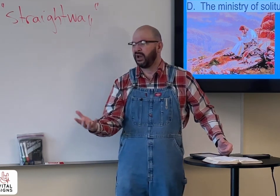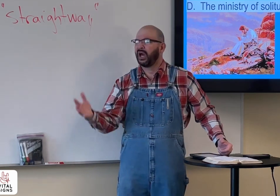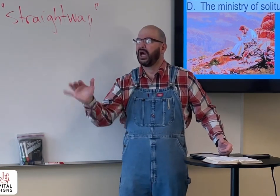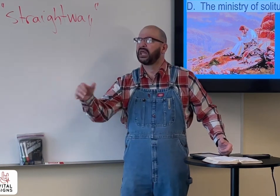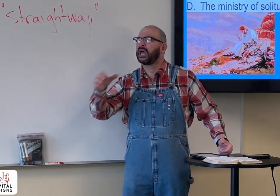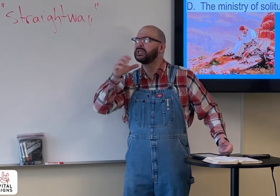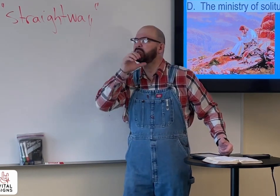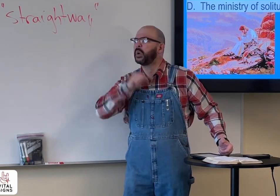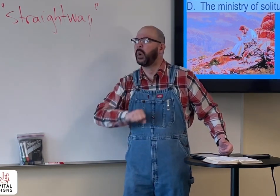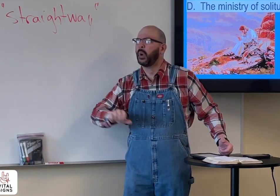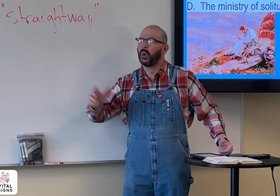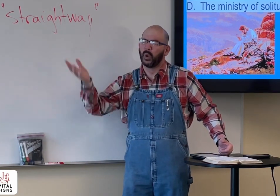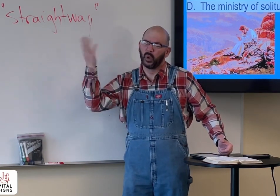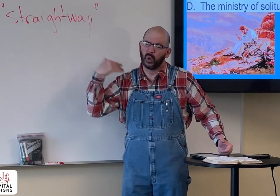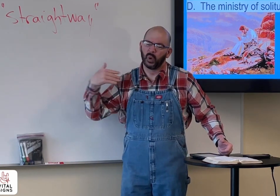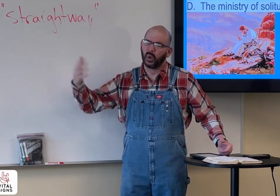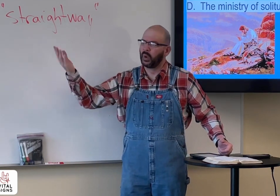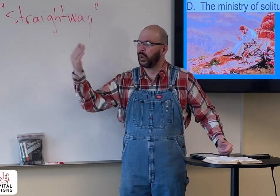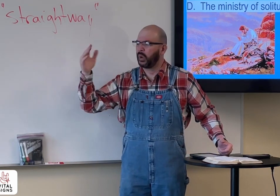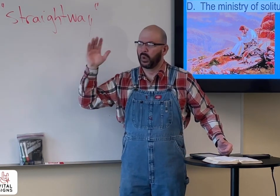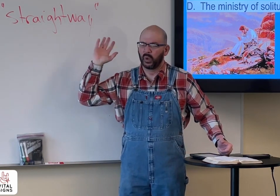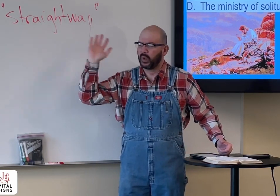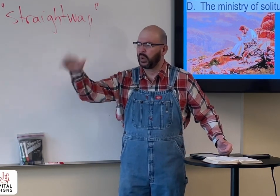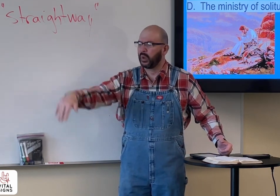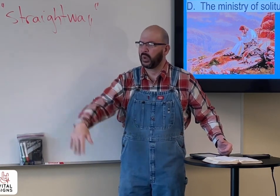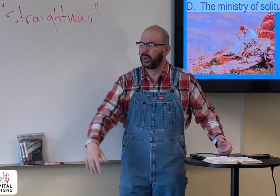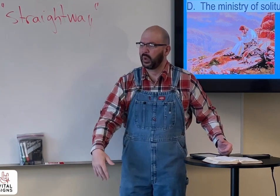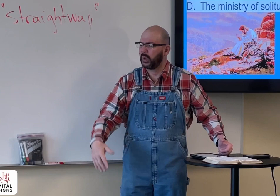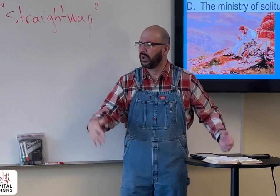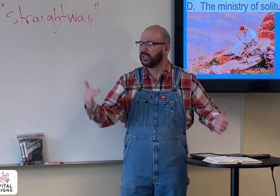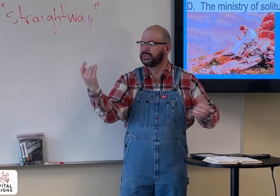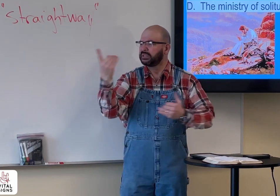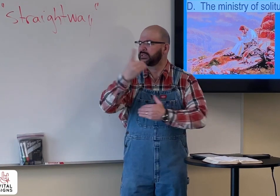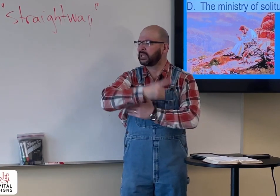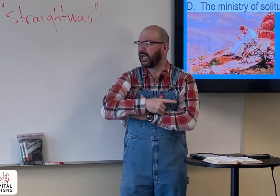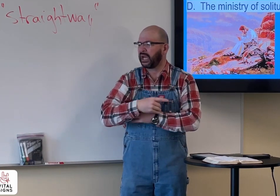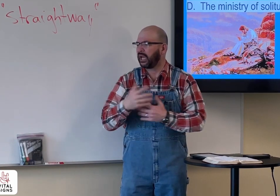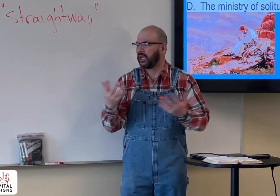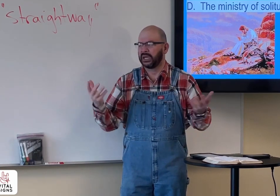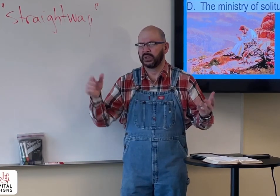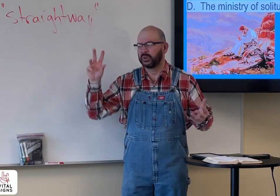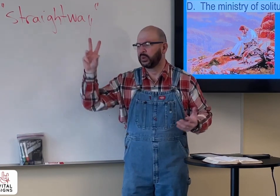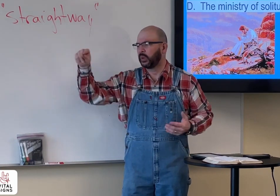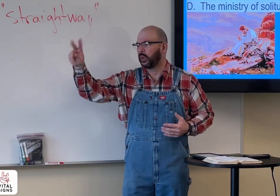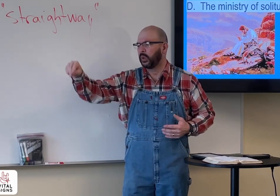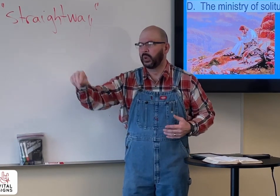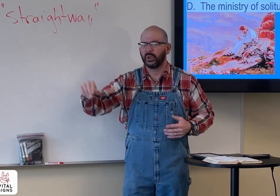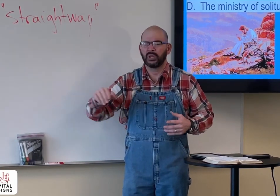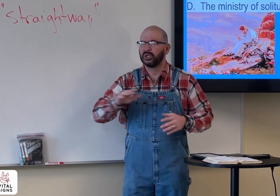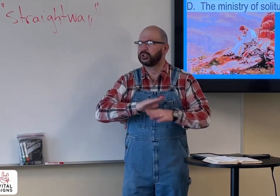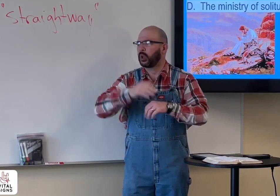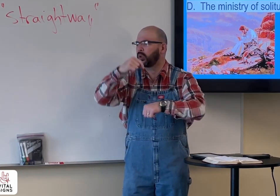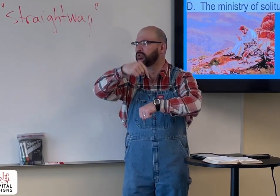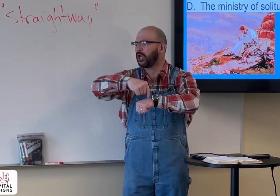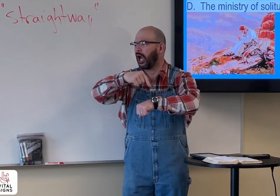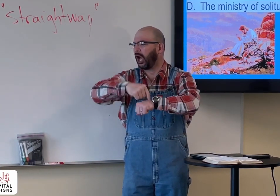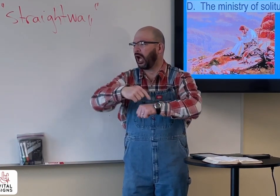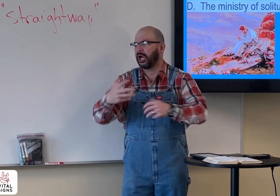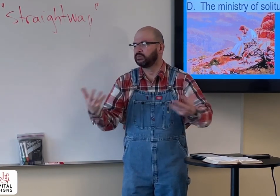Say, oh, that's old. We don't need to do that today. We're too busy today. We don't have